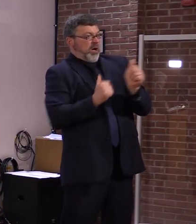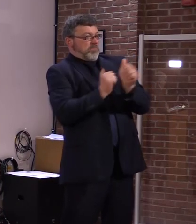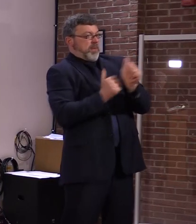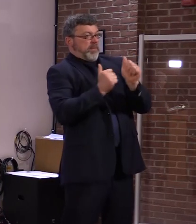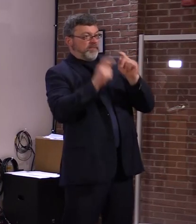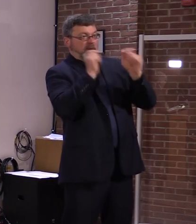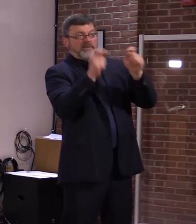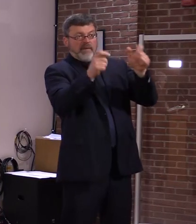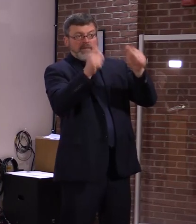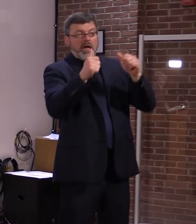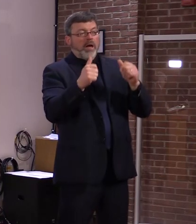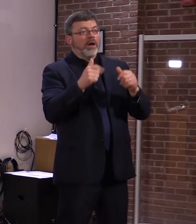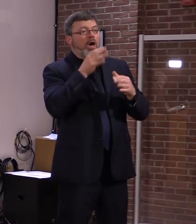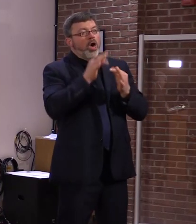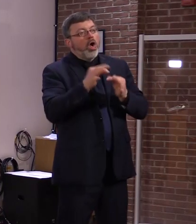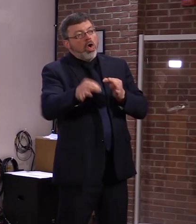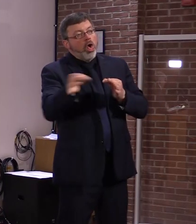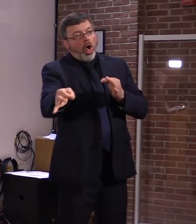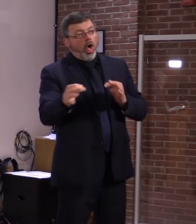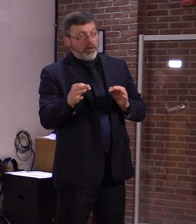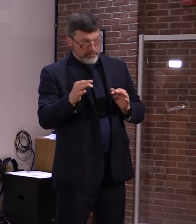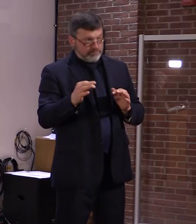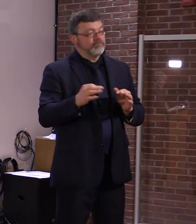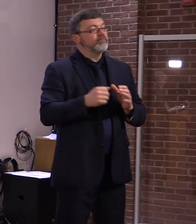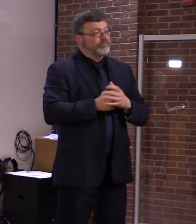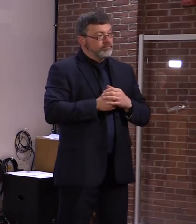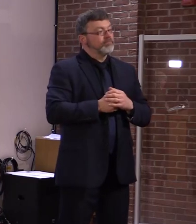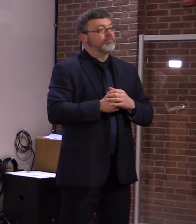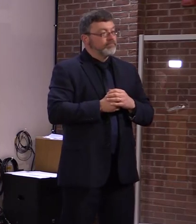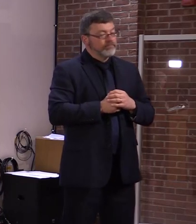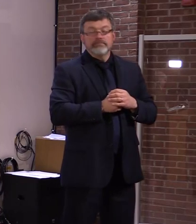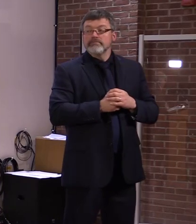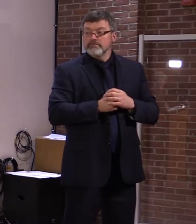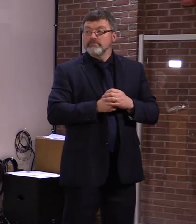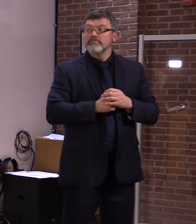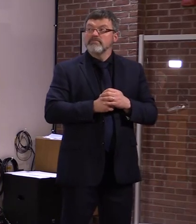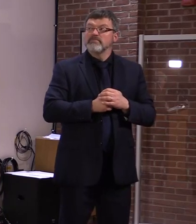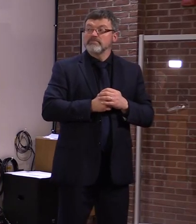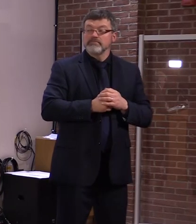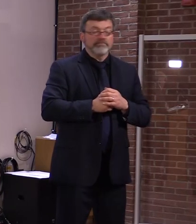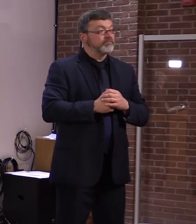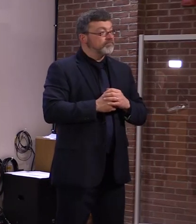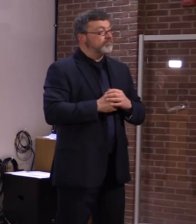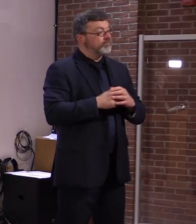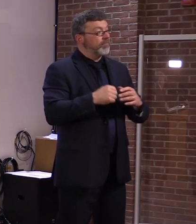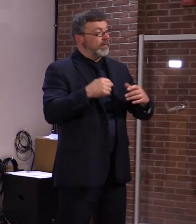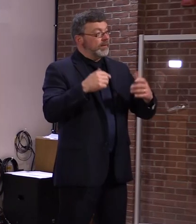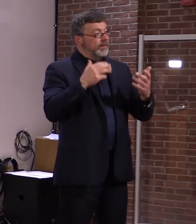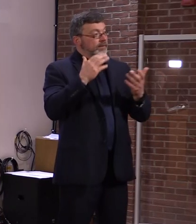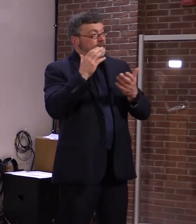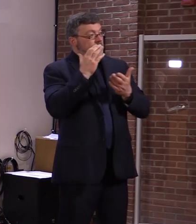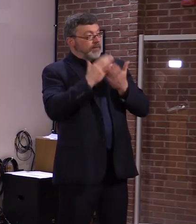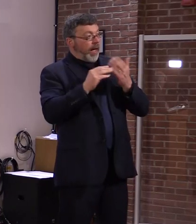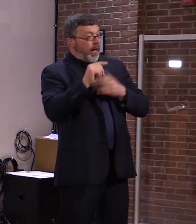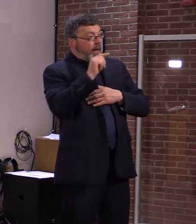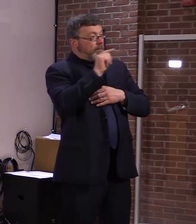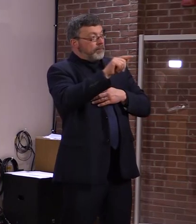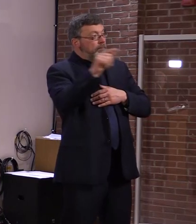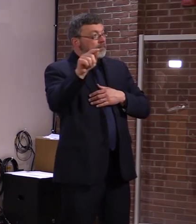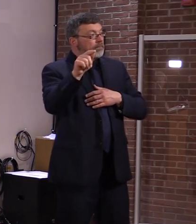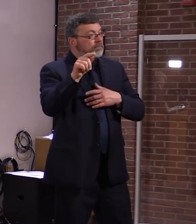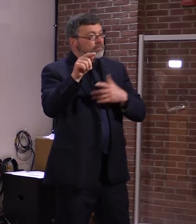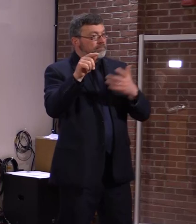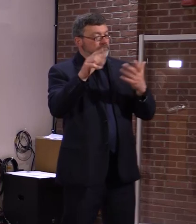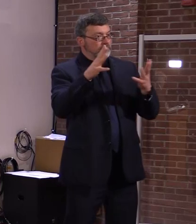date. There are some that pop up, no pun intended, that pop up really, really